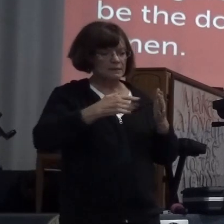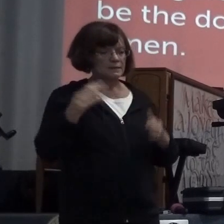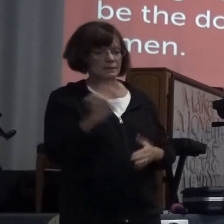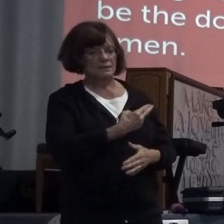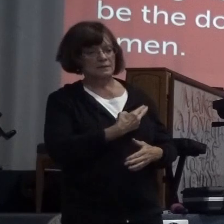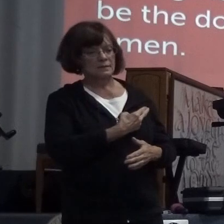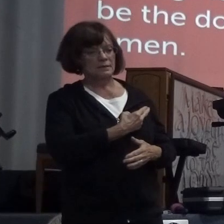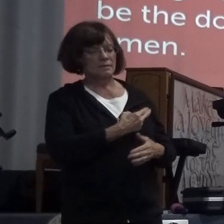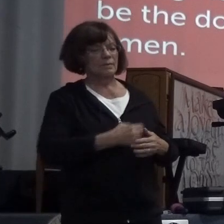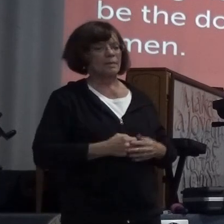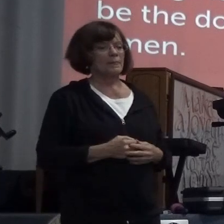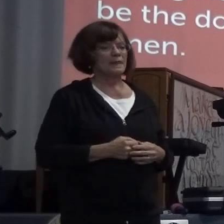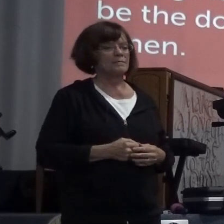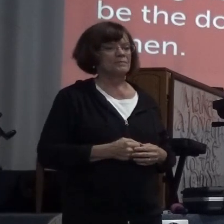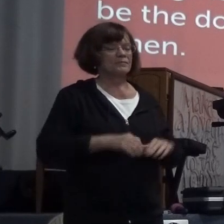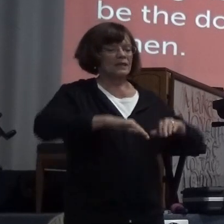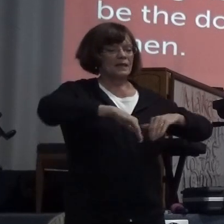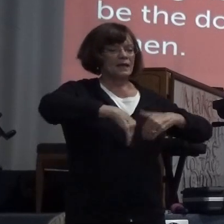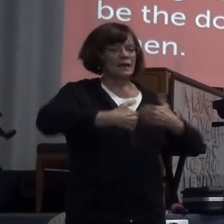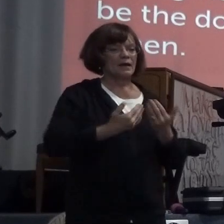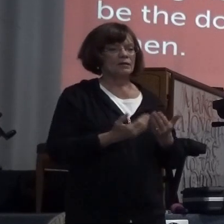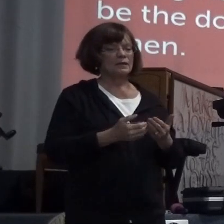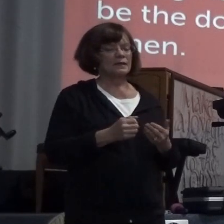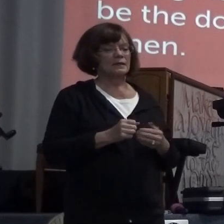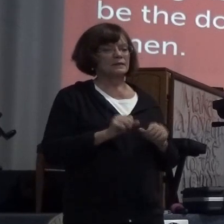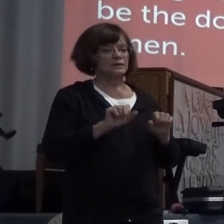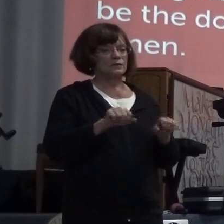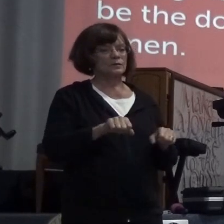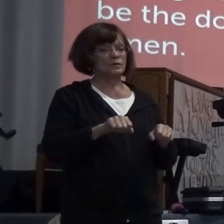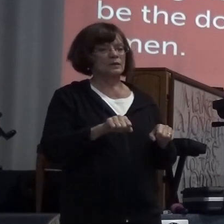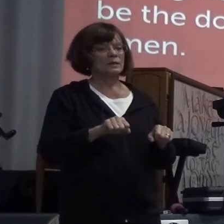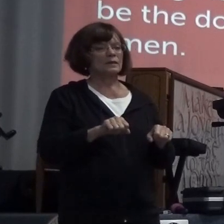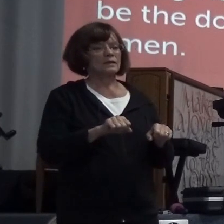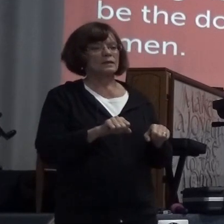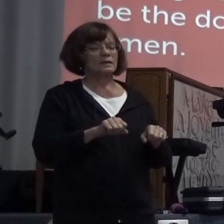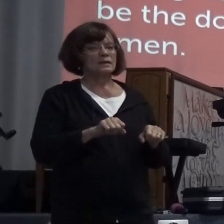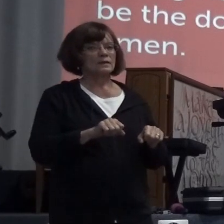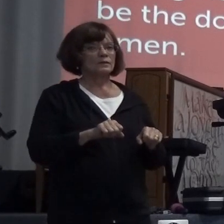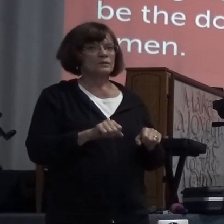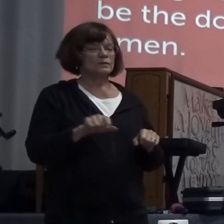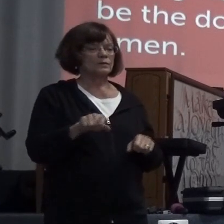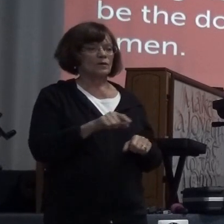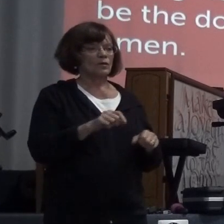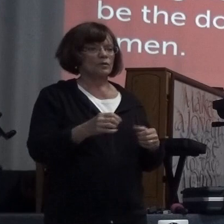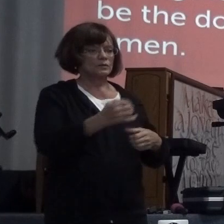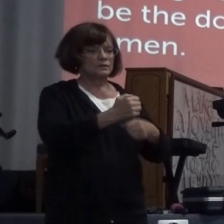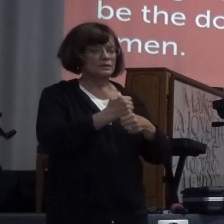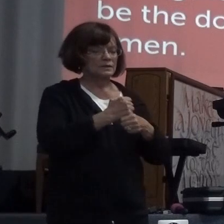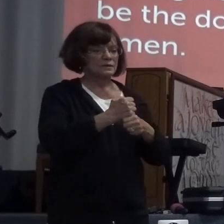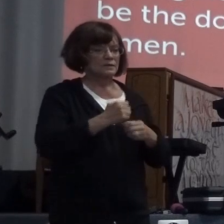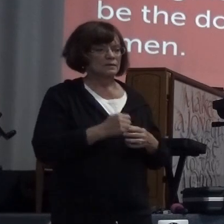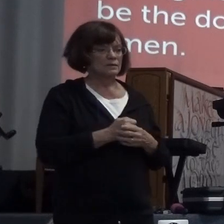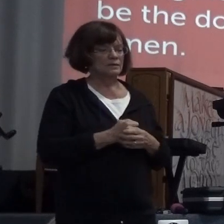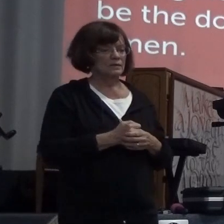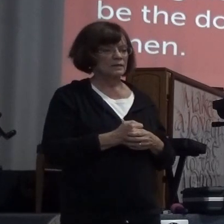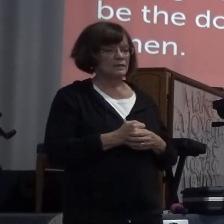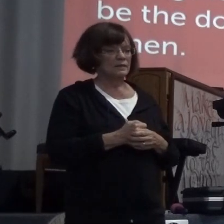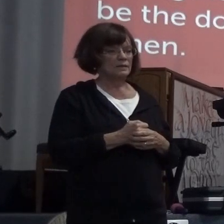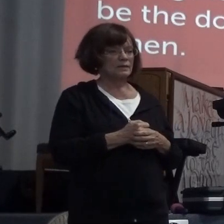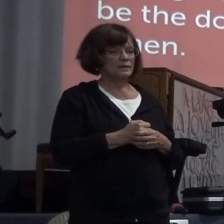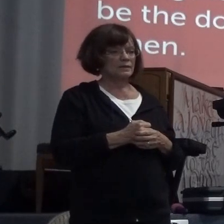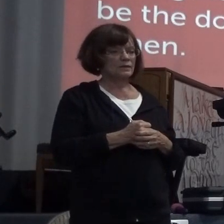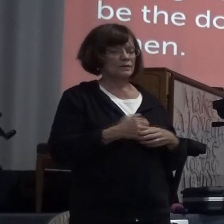How could we hold someone's sin against them if we consider what we've done to him to put him on the cross and